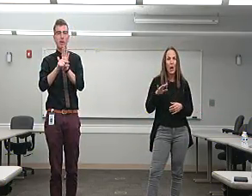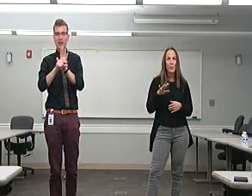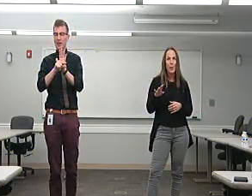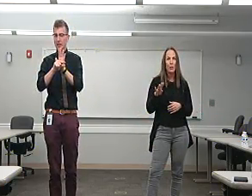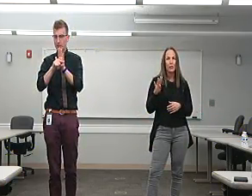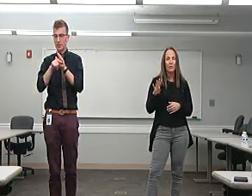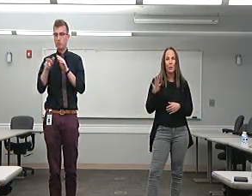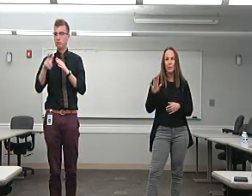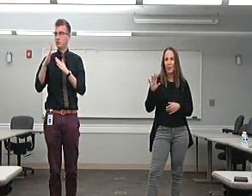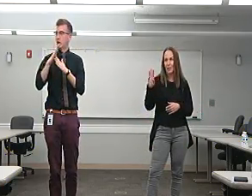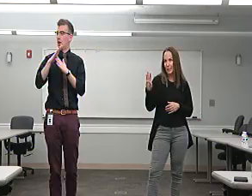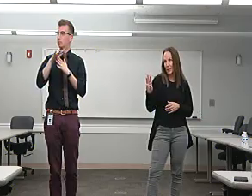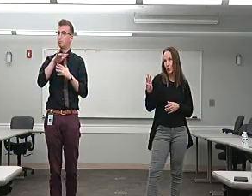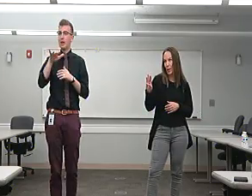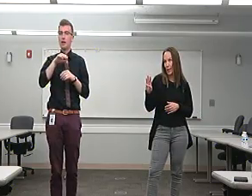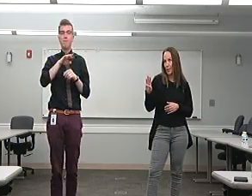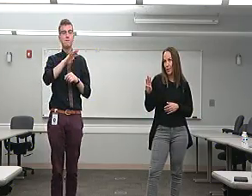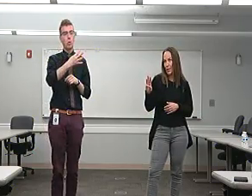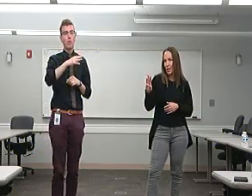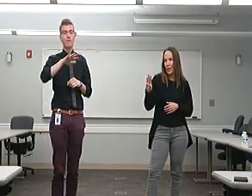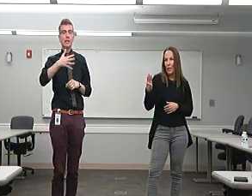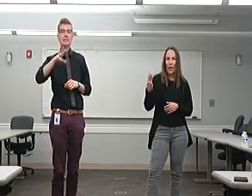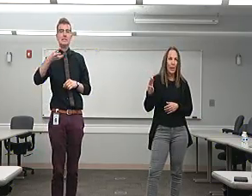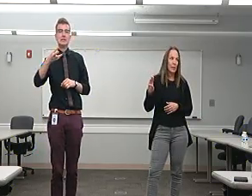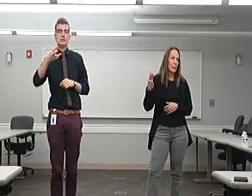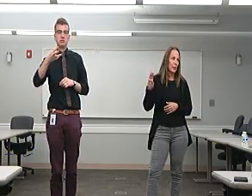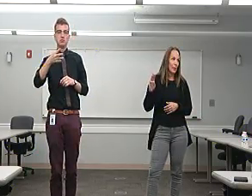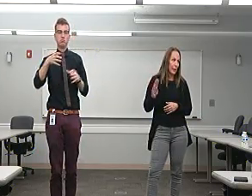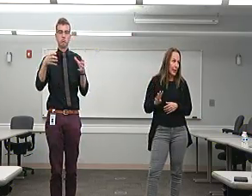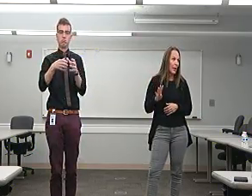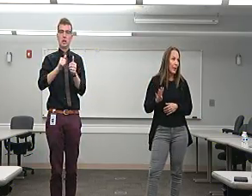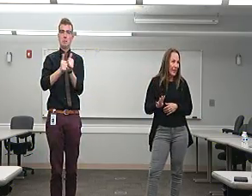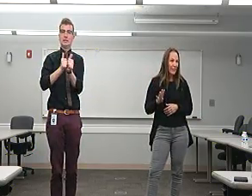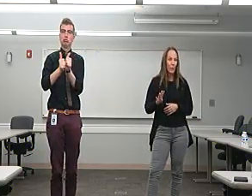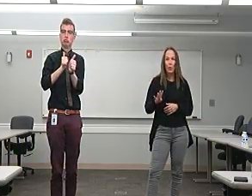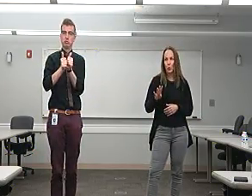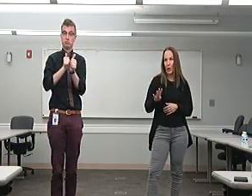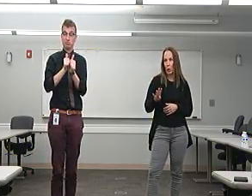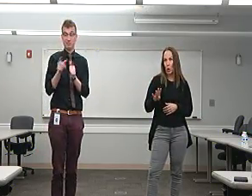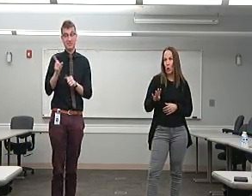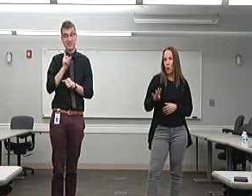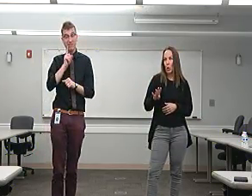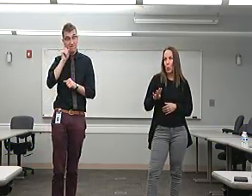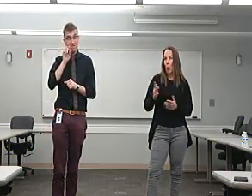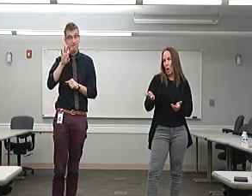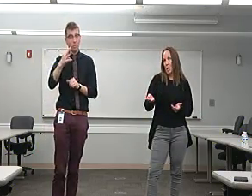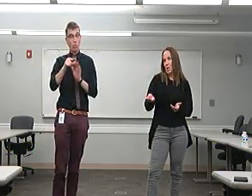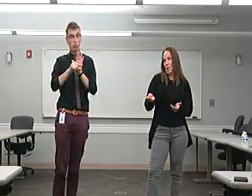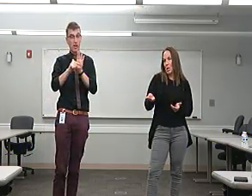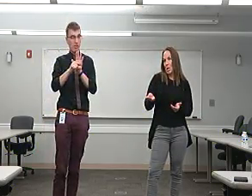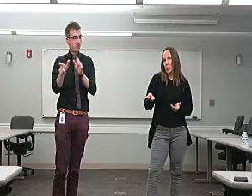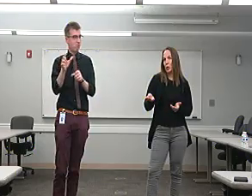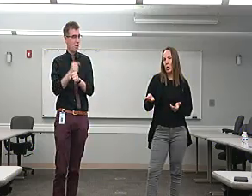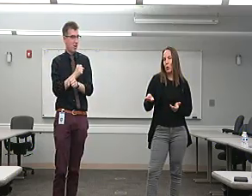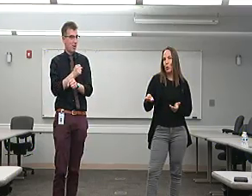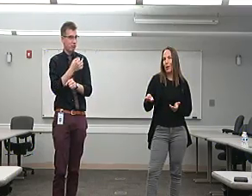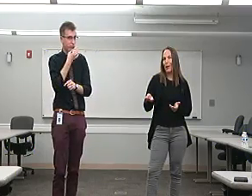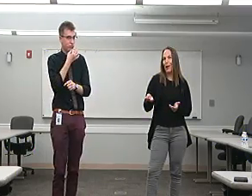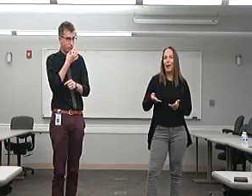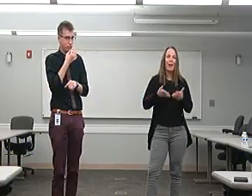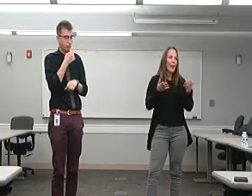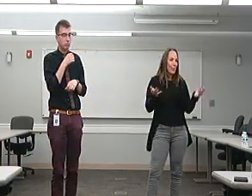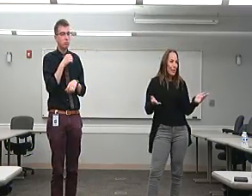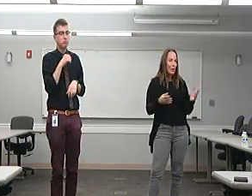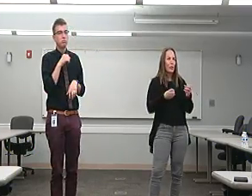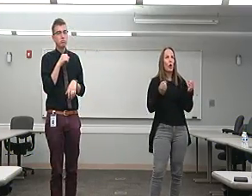5th, and 6th grade. And Leah, a deaf 4th grader, won. So, there's so